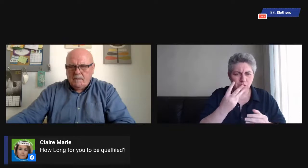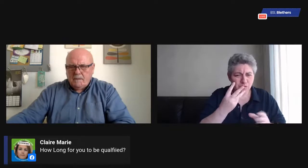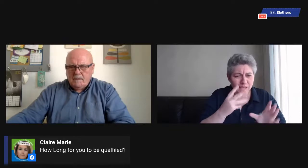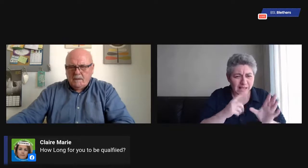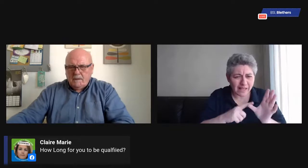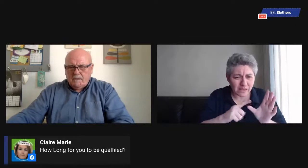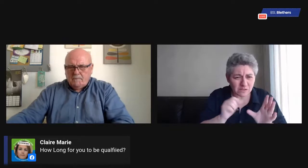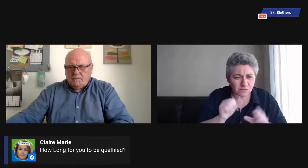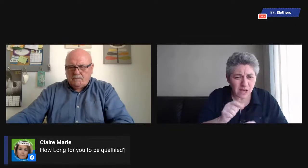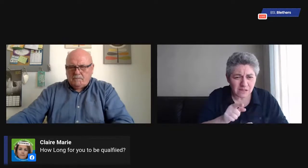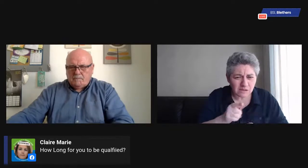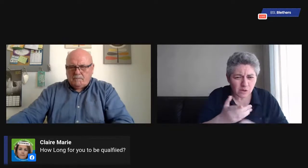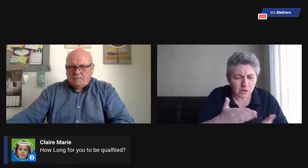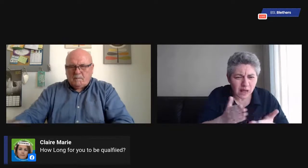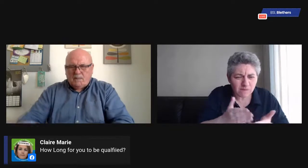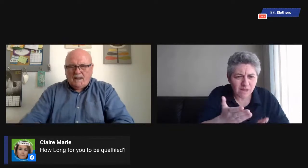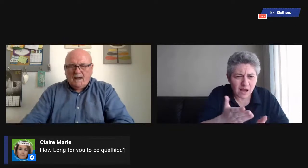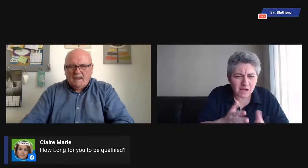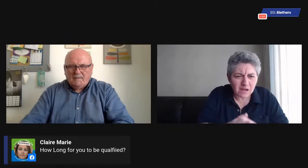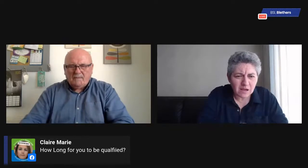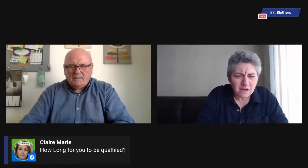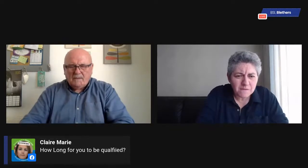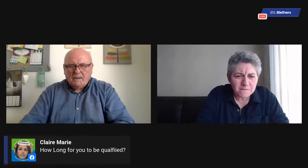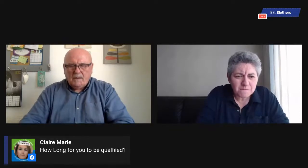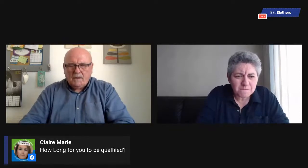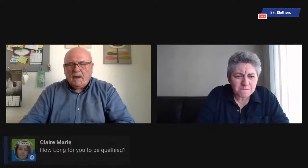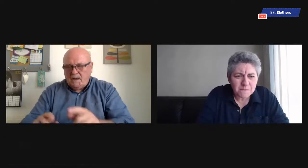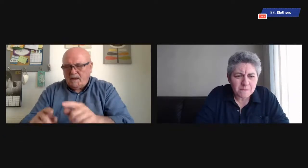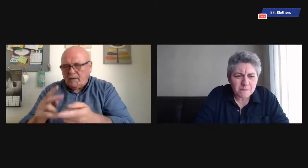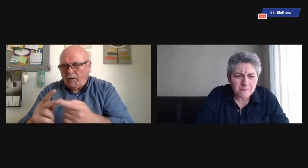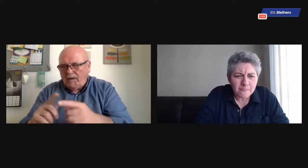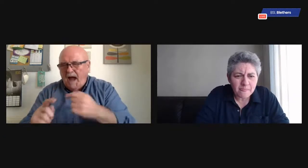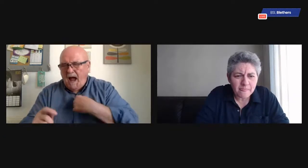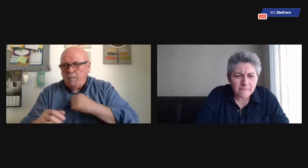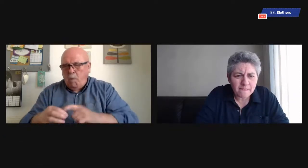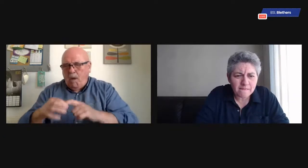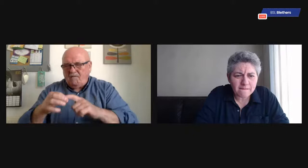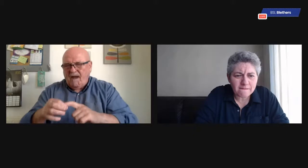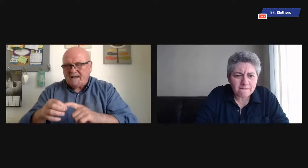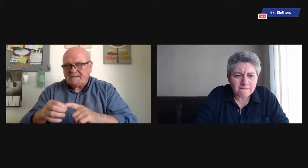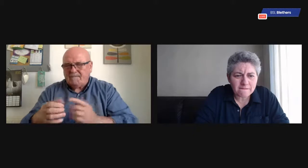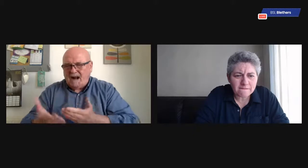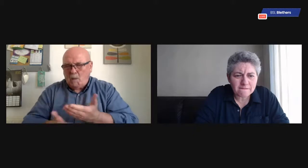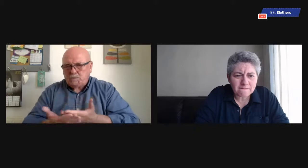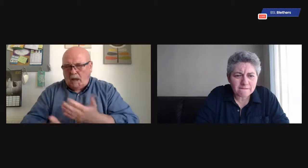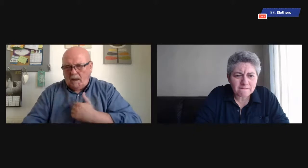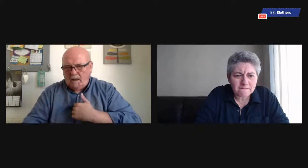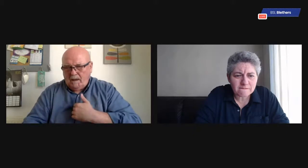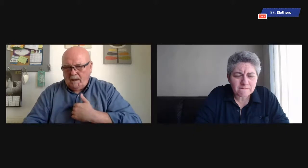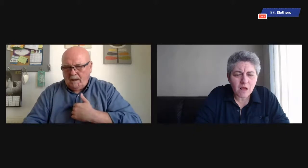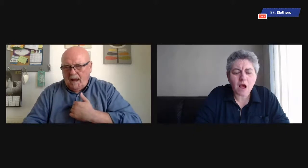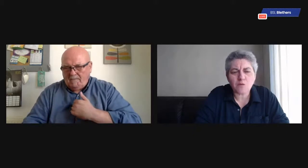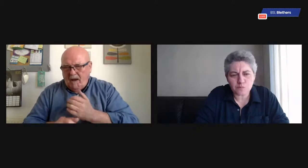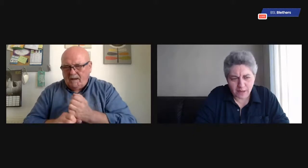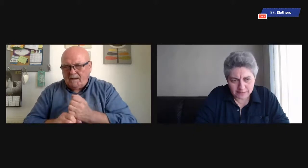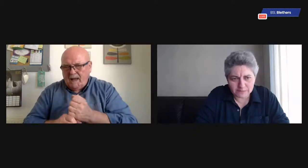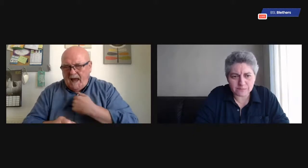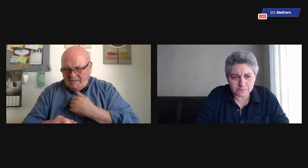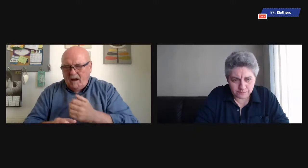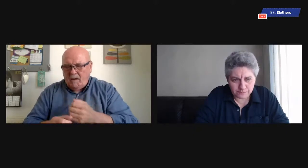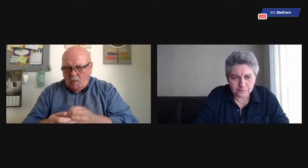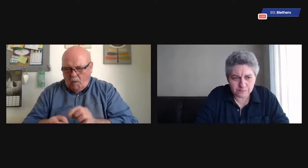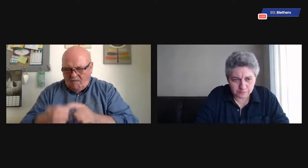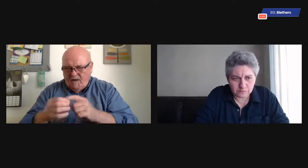training before you'd been through, was it 3 years training? I can't remember. Was that right? Yeah. Ah, I'm qualified